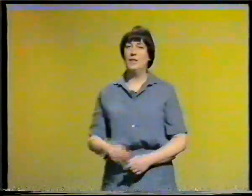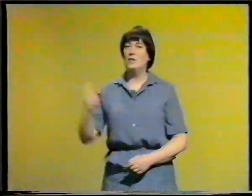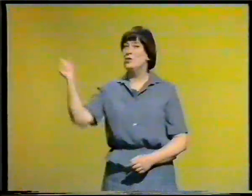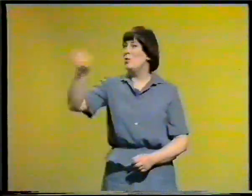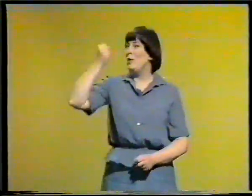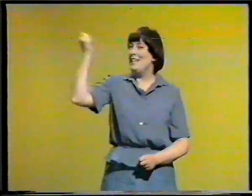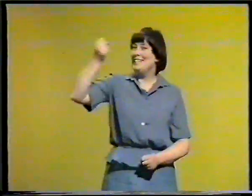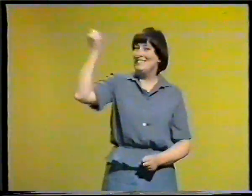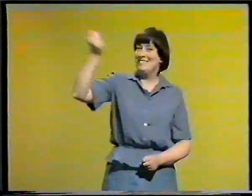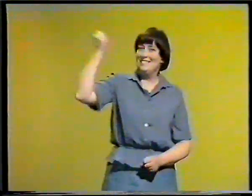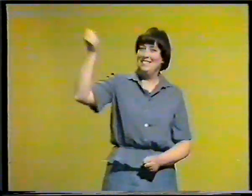To win.